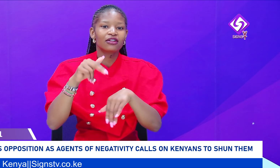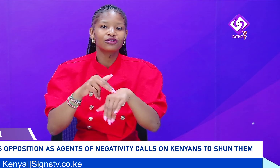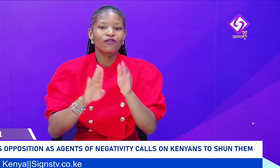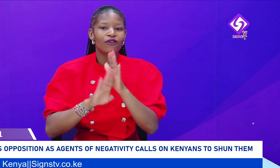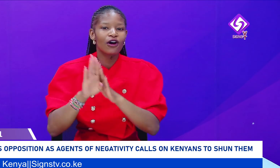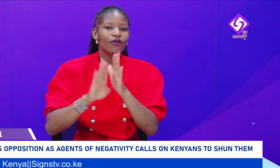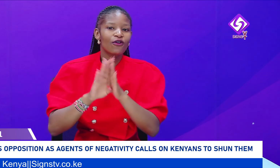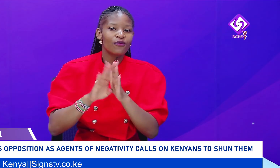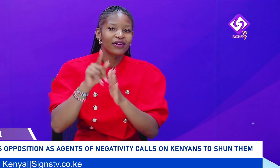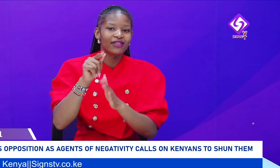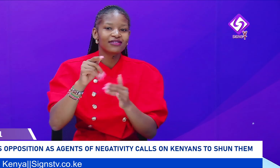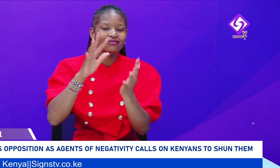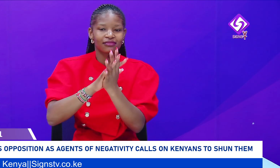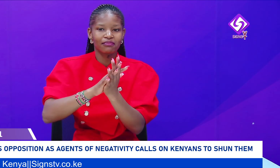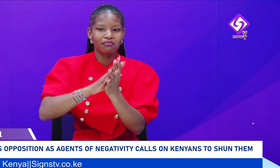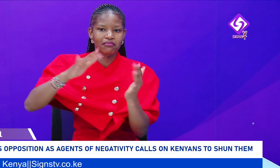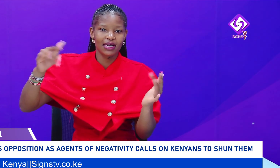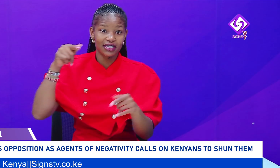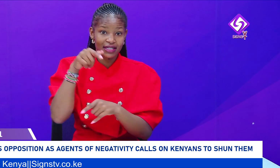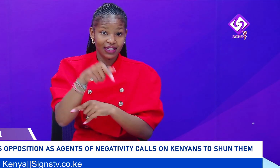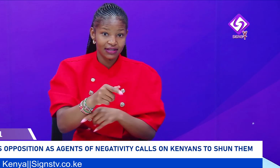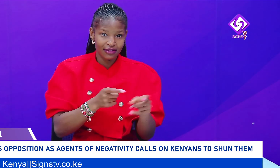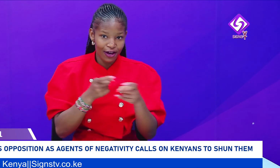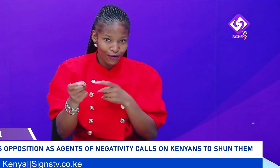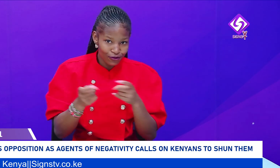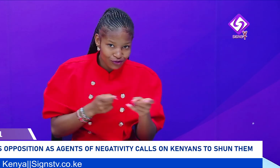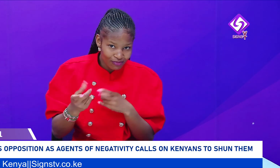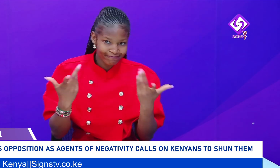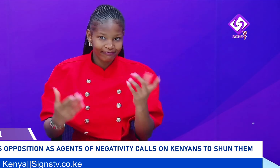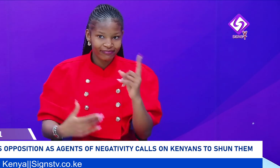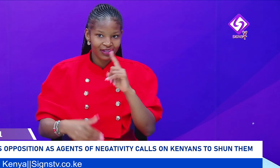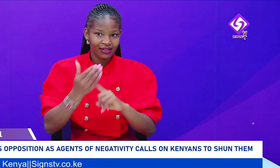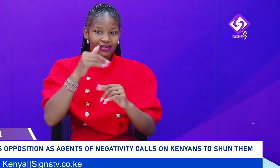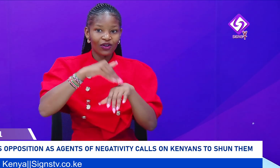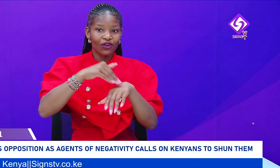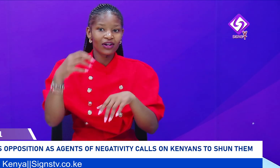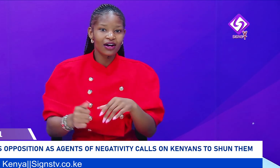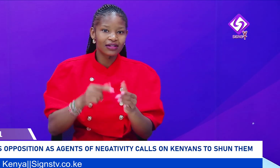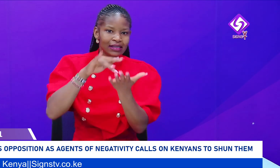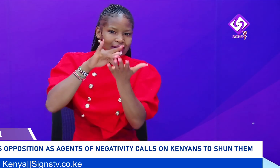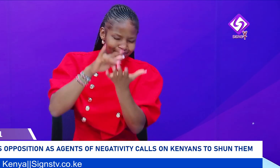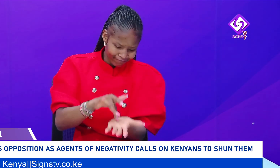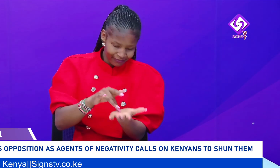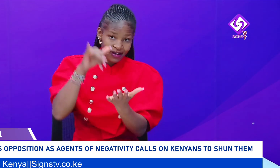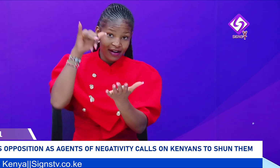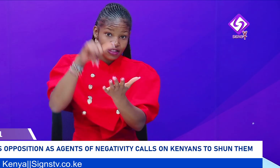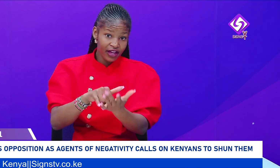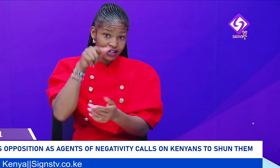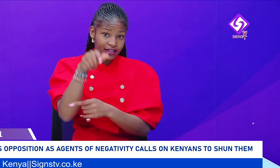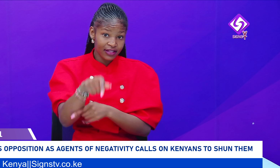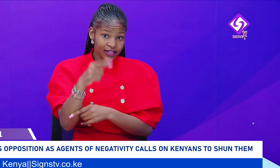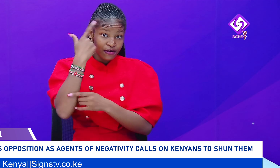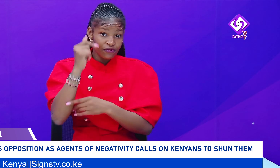and instead focus on national development. He praised his administration's achievement